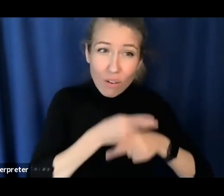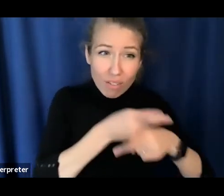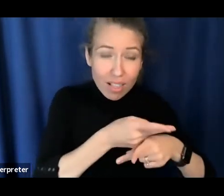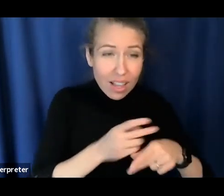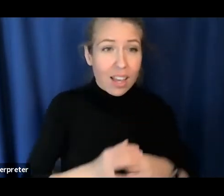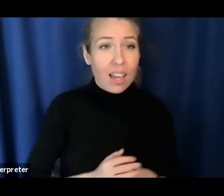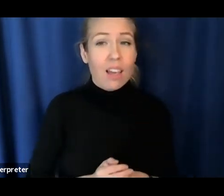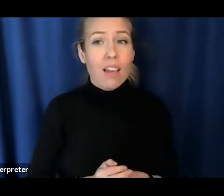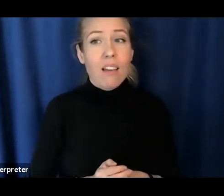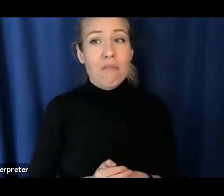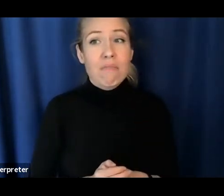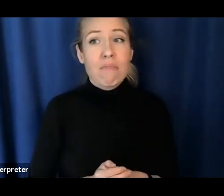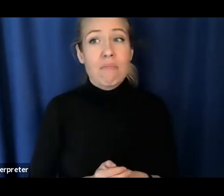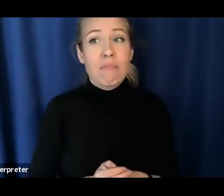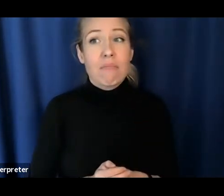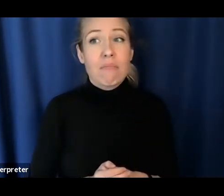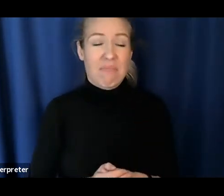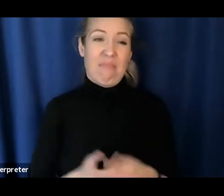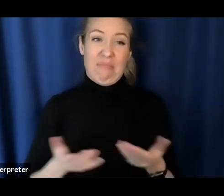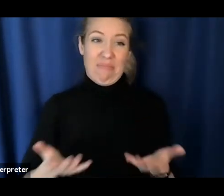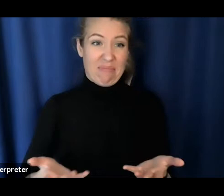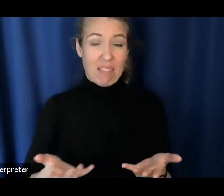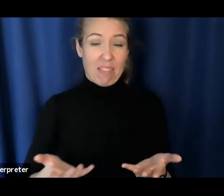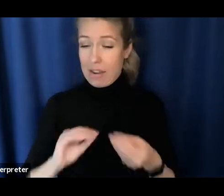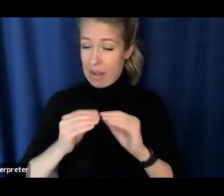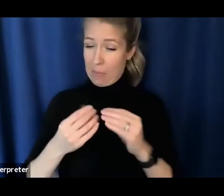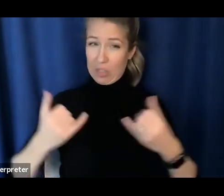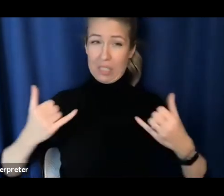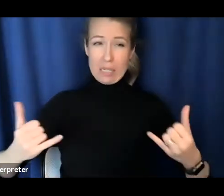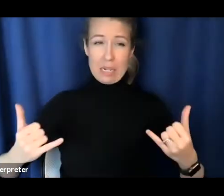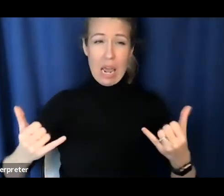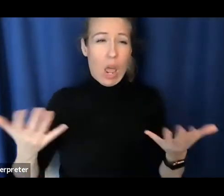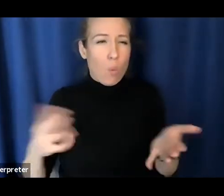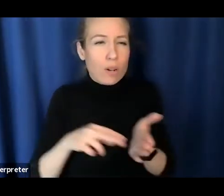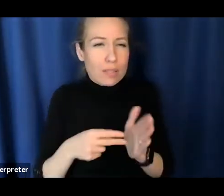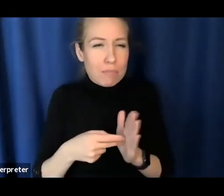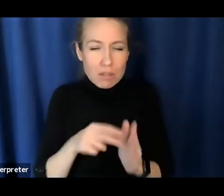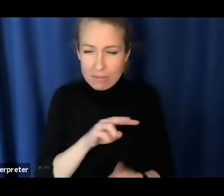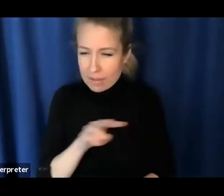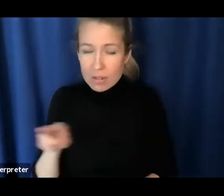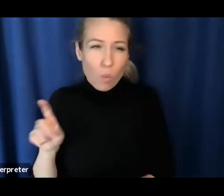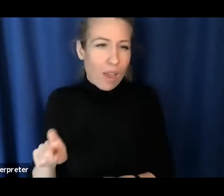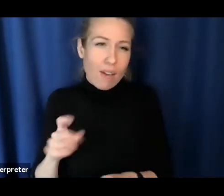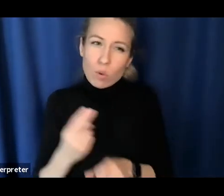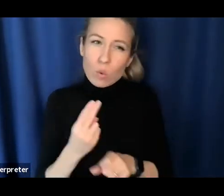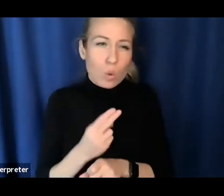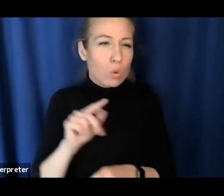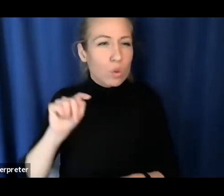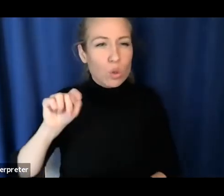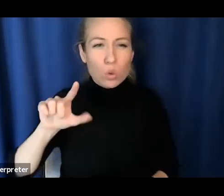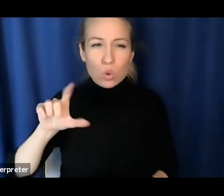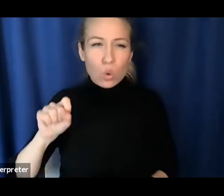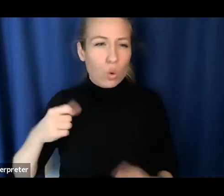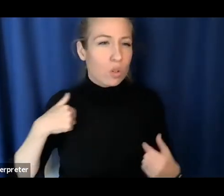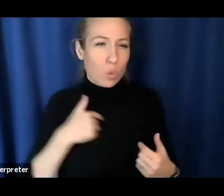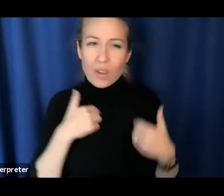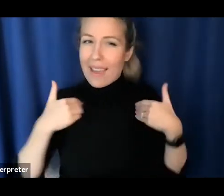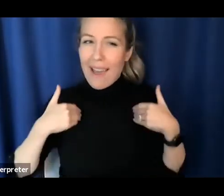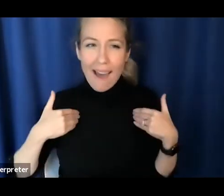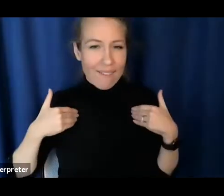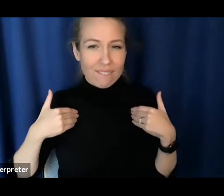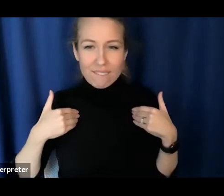I think as we stand today, it's just a matter of using the tools that we have in place and actually